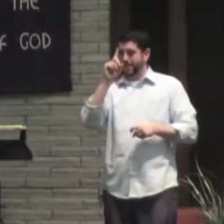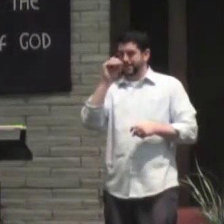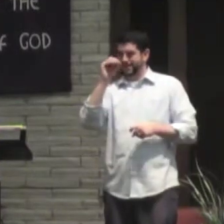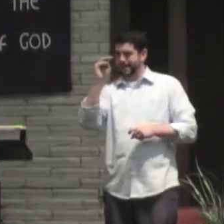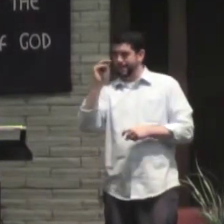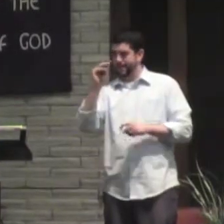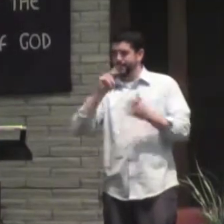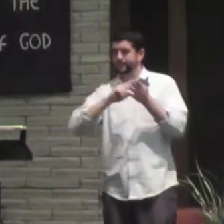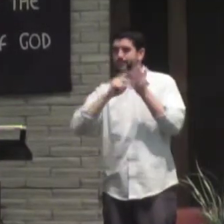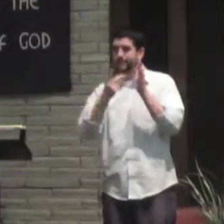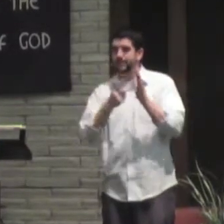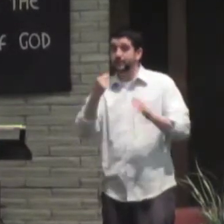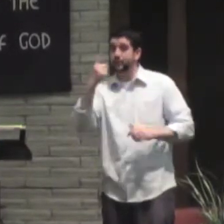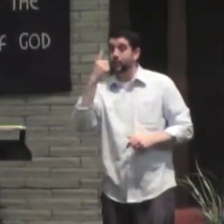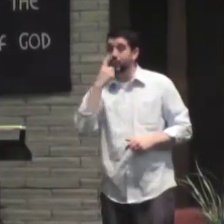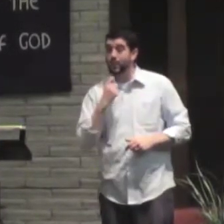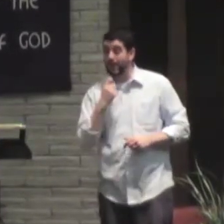red.